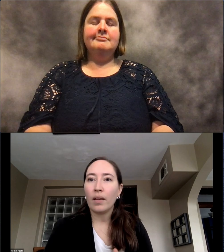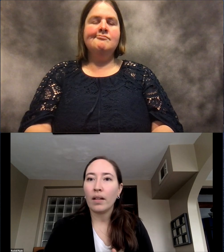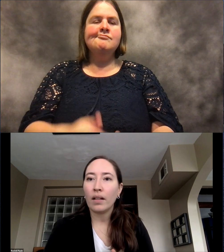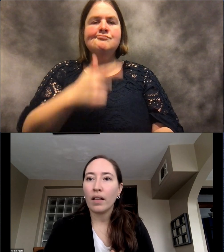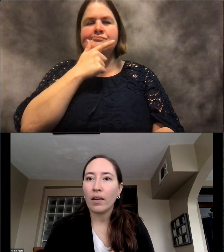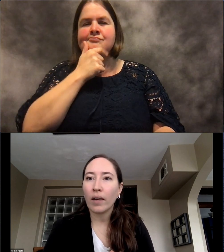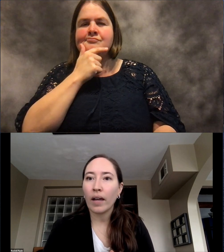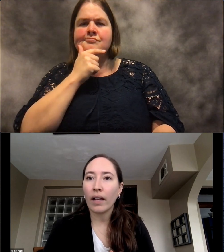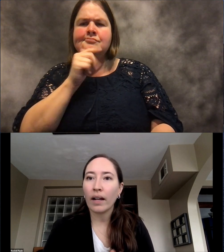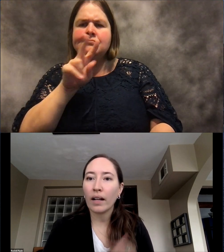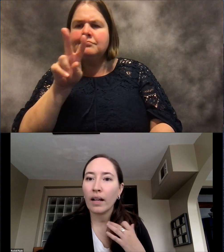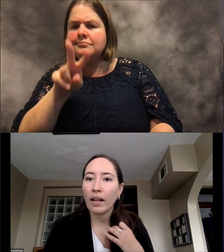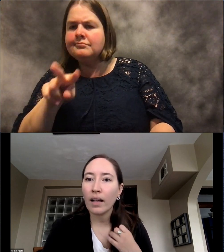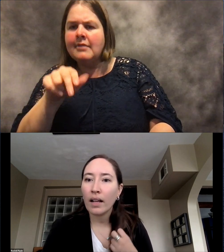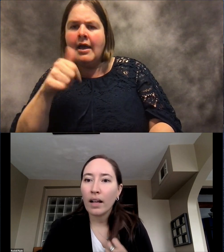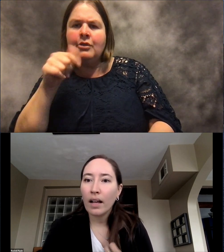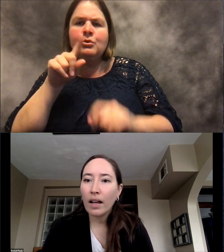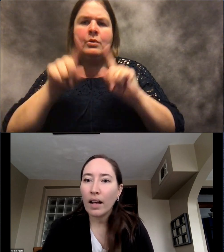it. Okay.